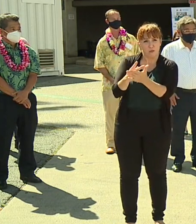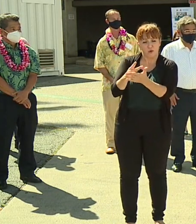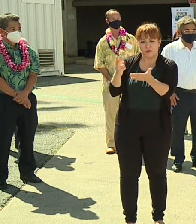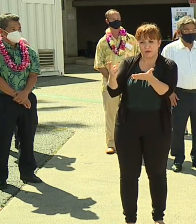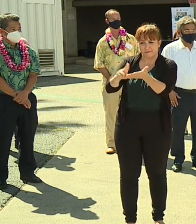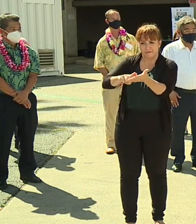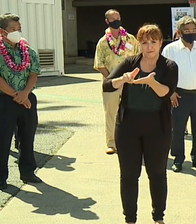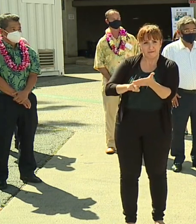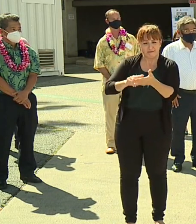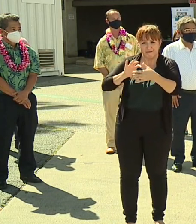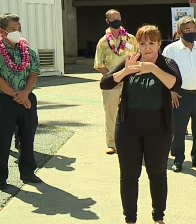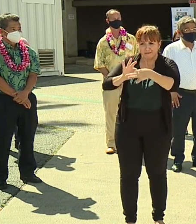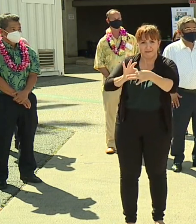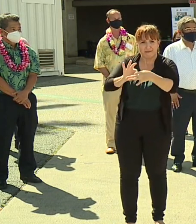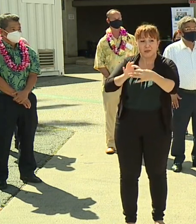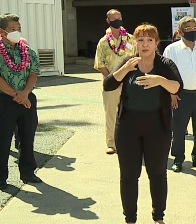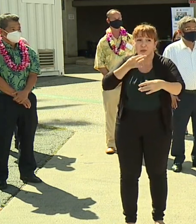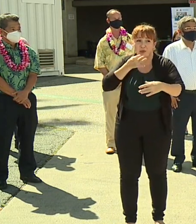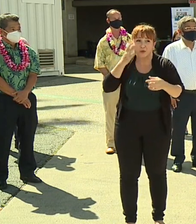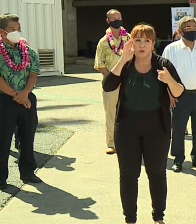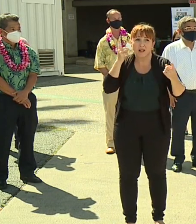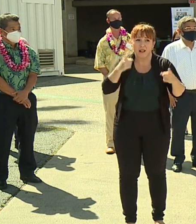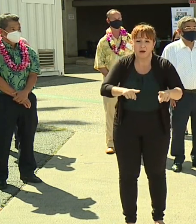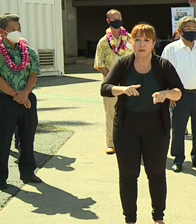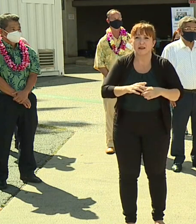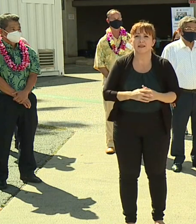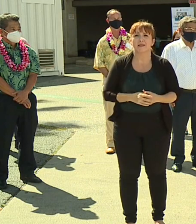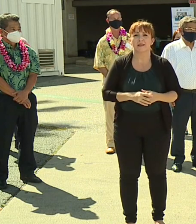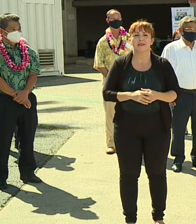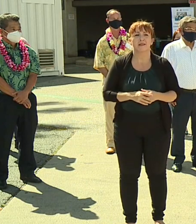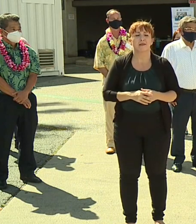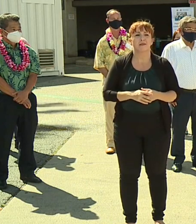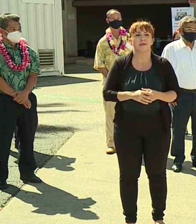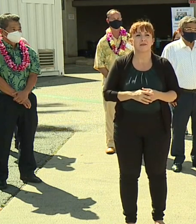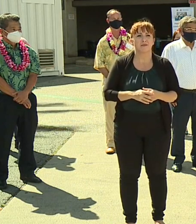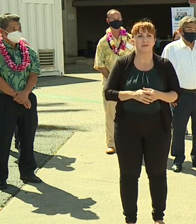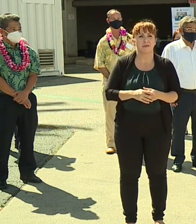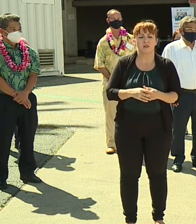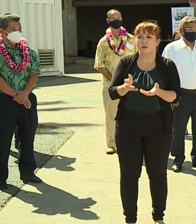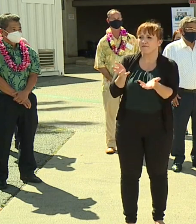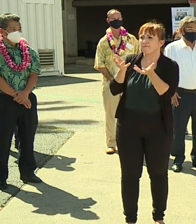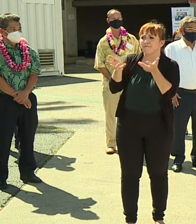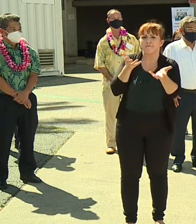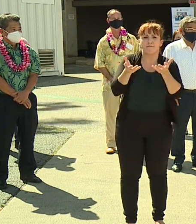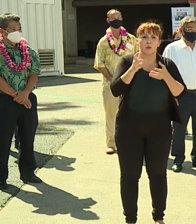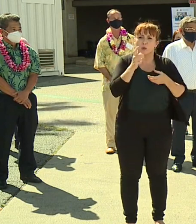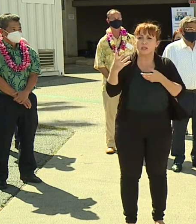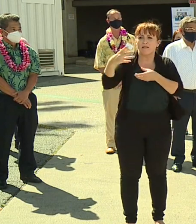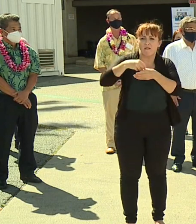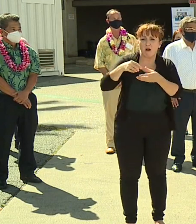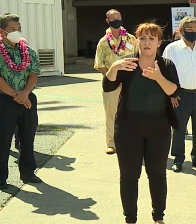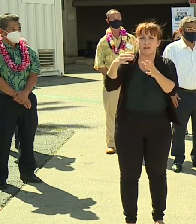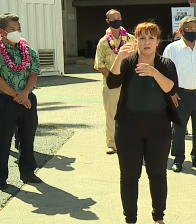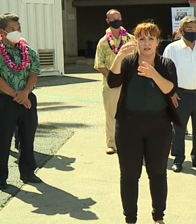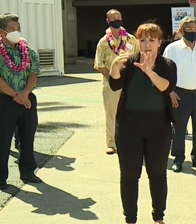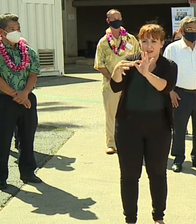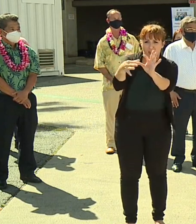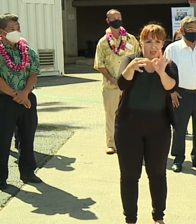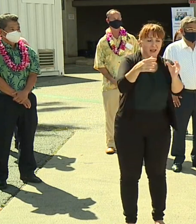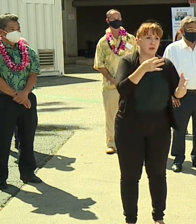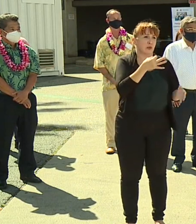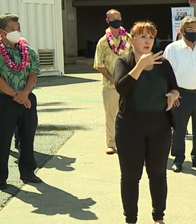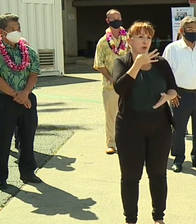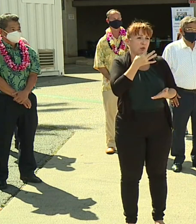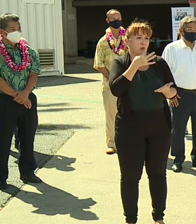it's around the corner because we've been told by all the parties who have a say in it that it's coming